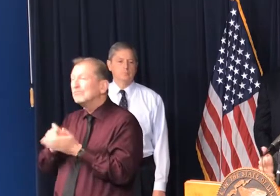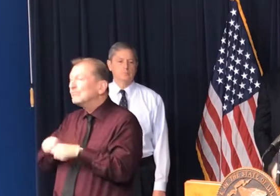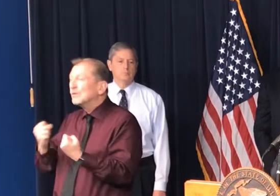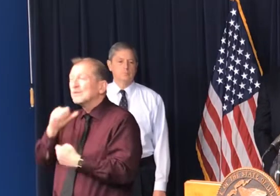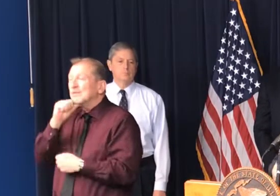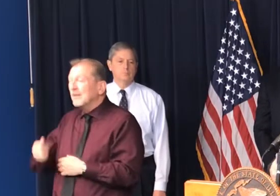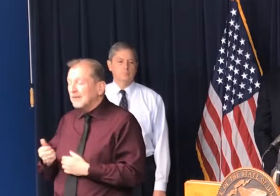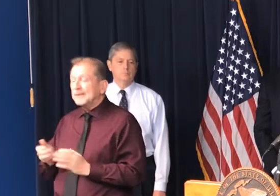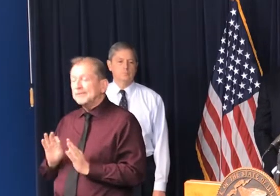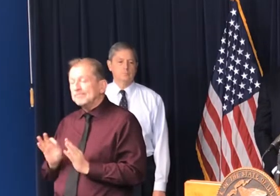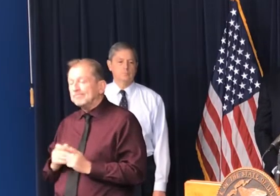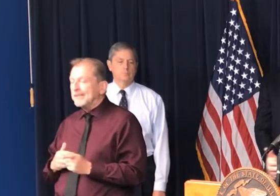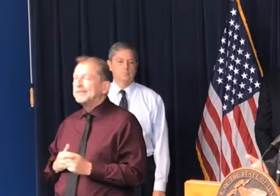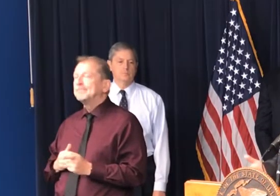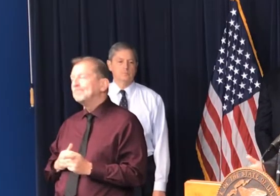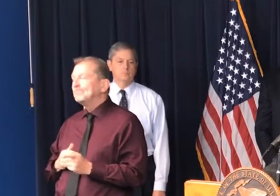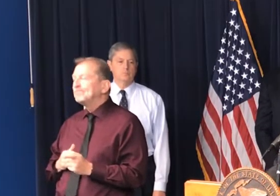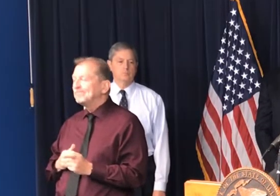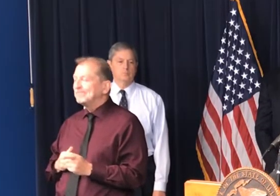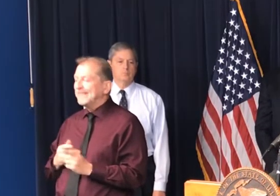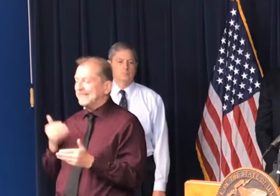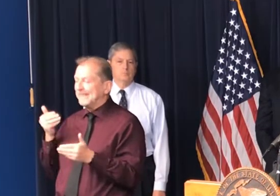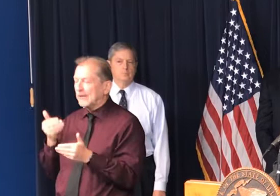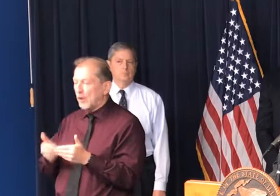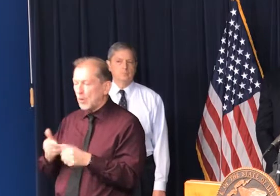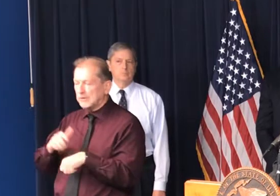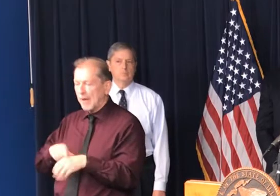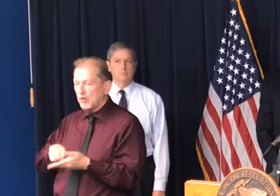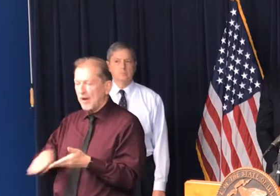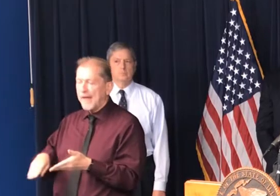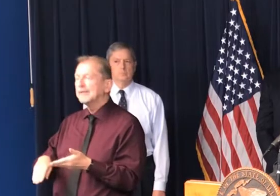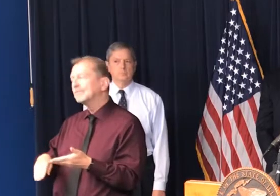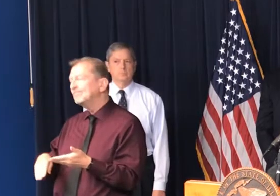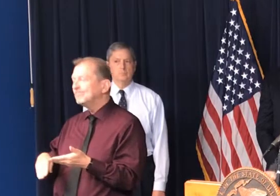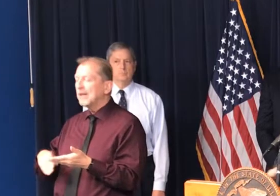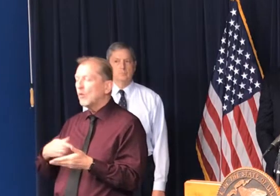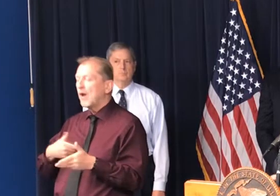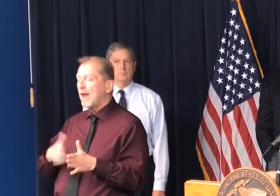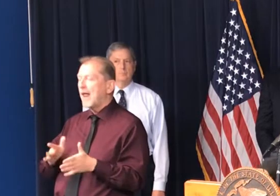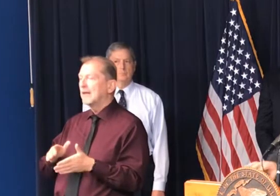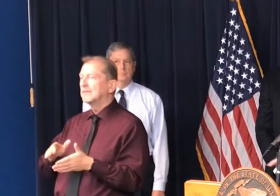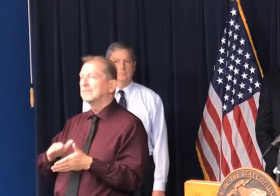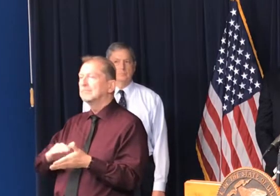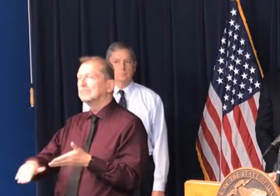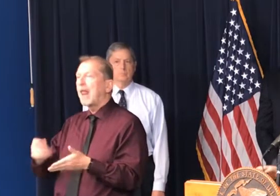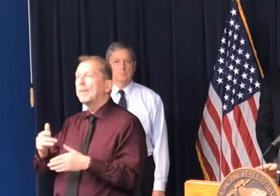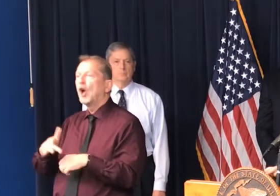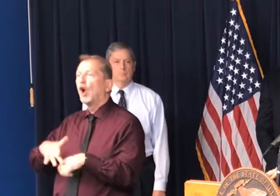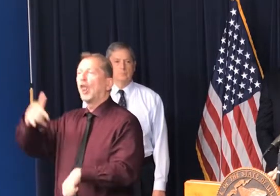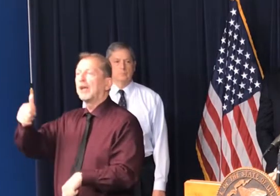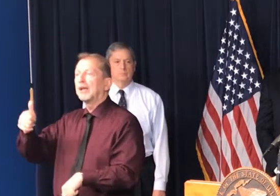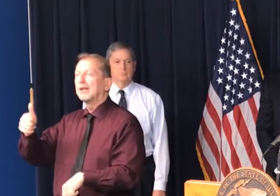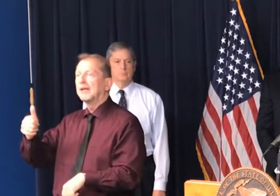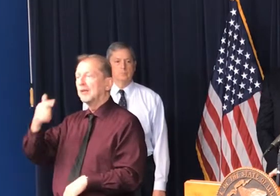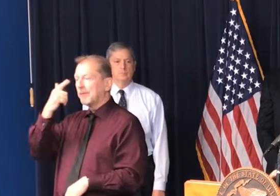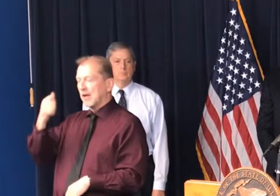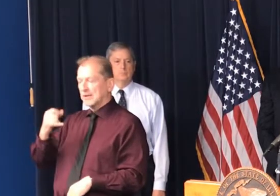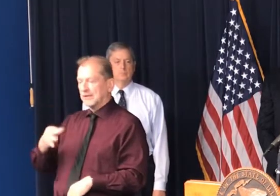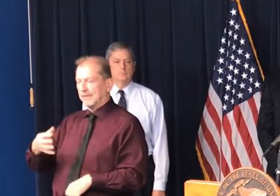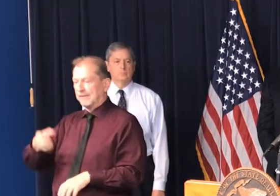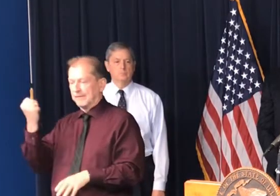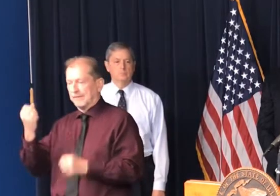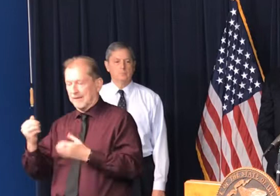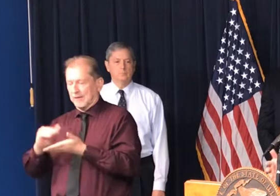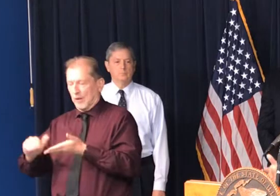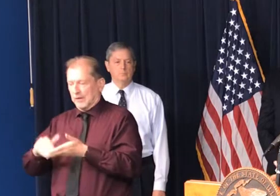to release some people who may be through most of their term. Because that, again, anybody that we can remove